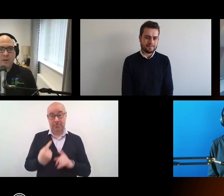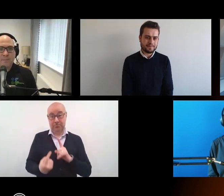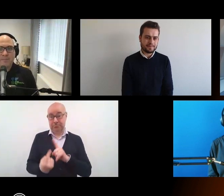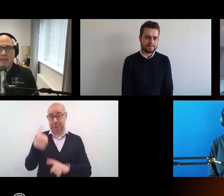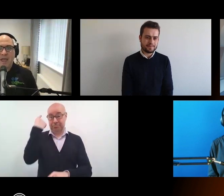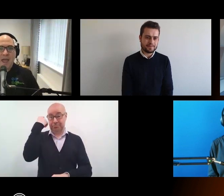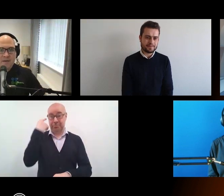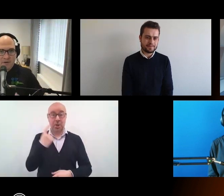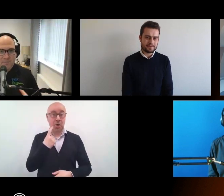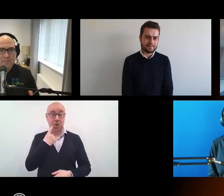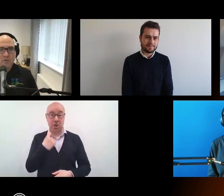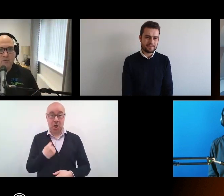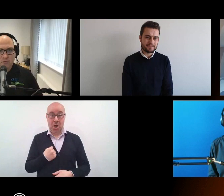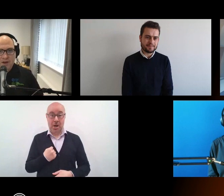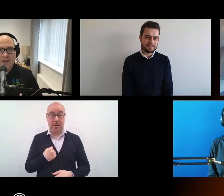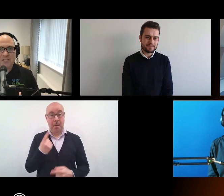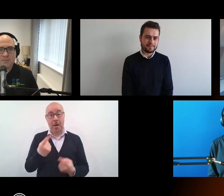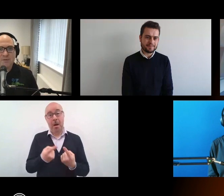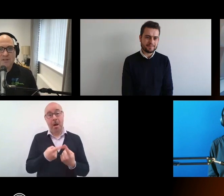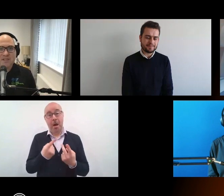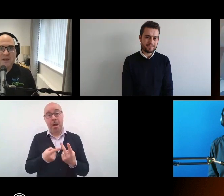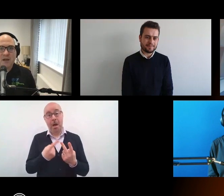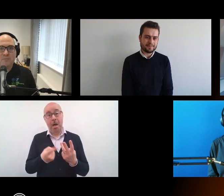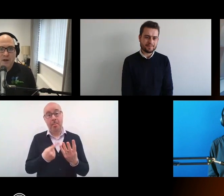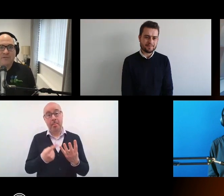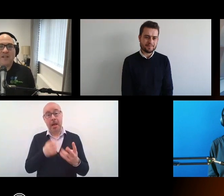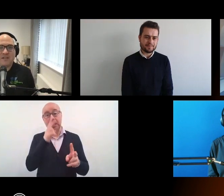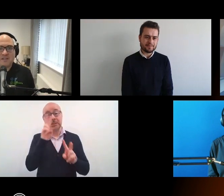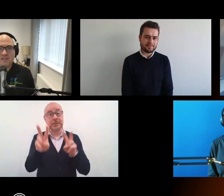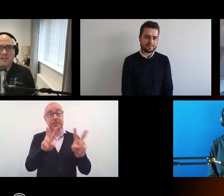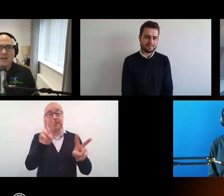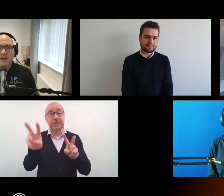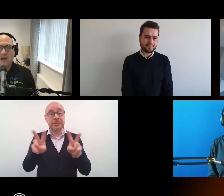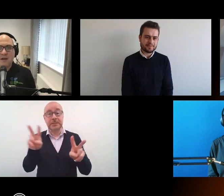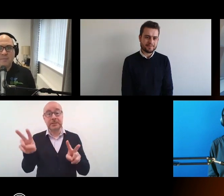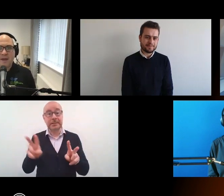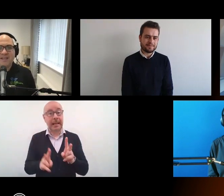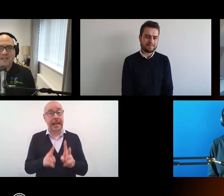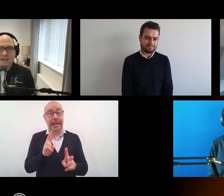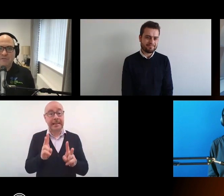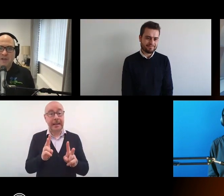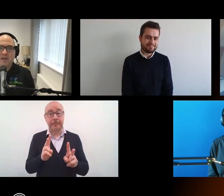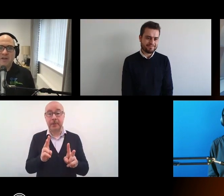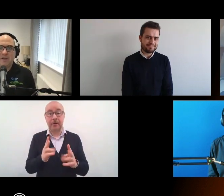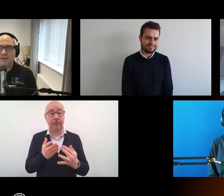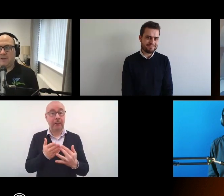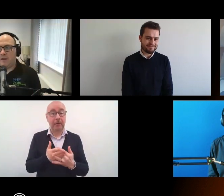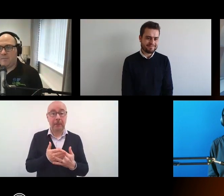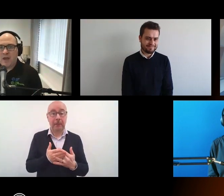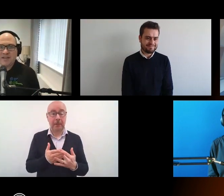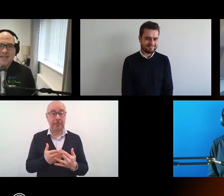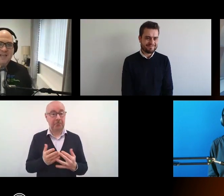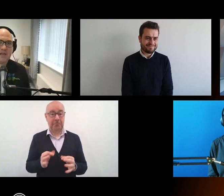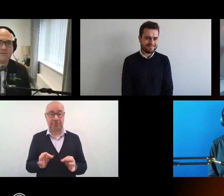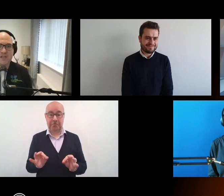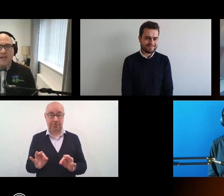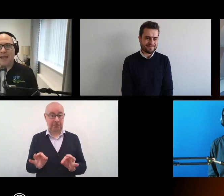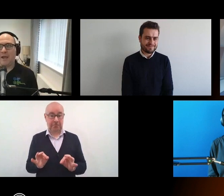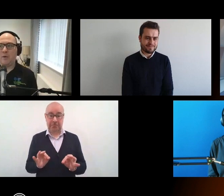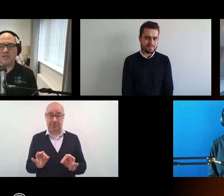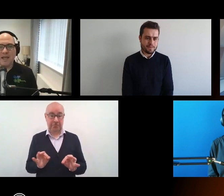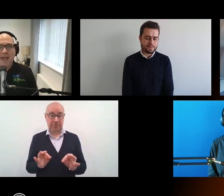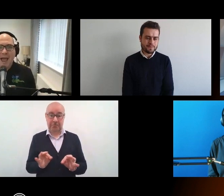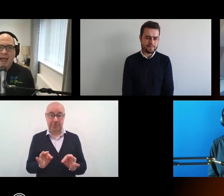recall ever really experiencing a prevalence and a significant, you know, undertaking of